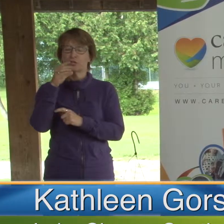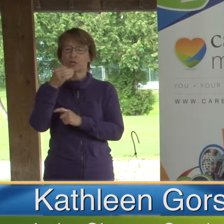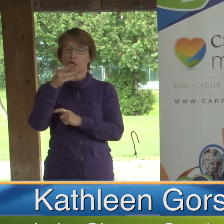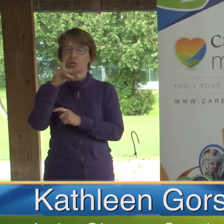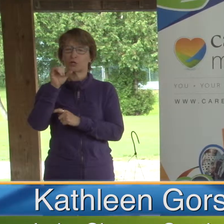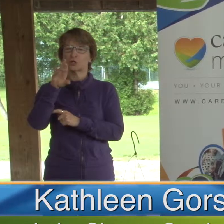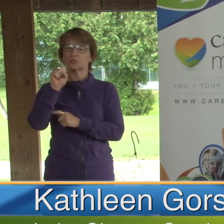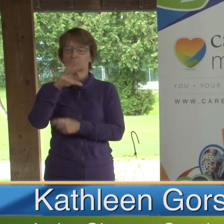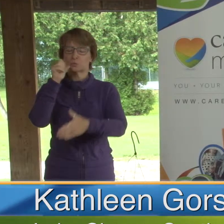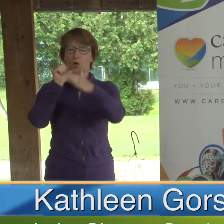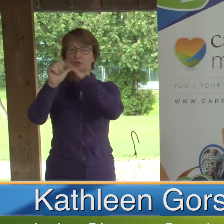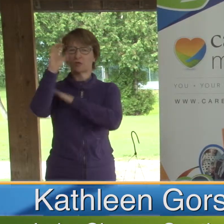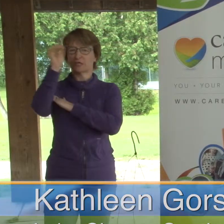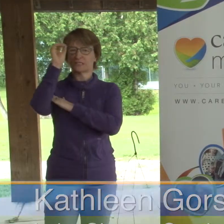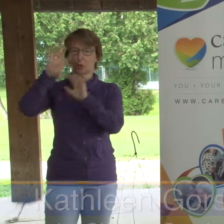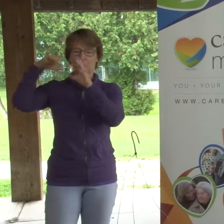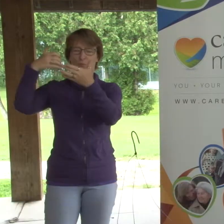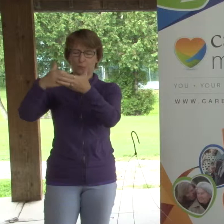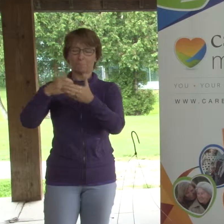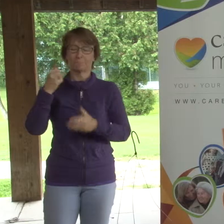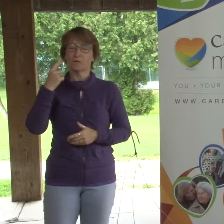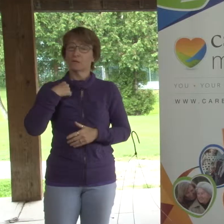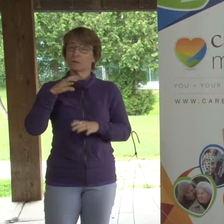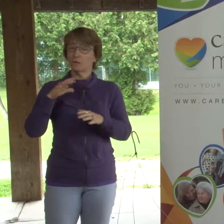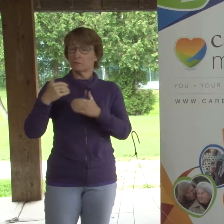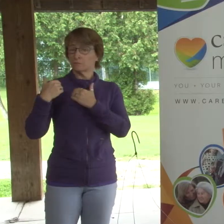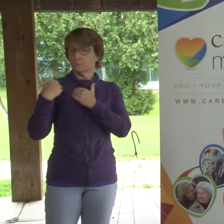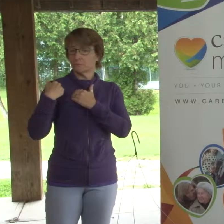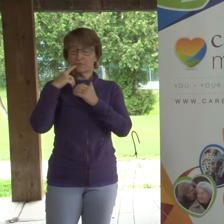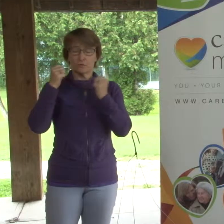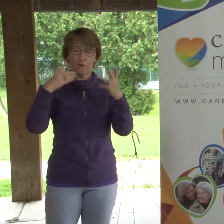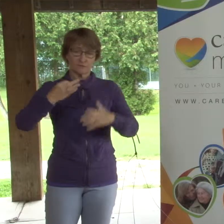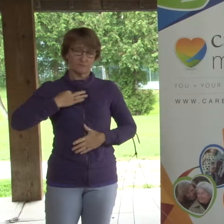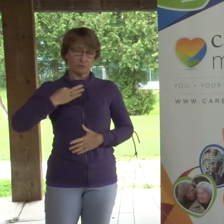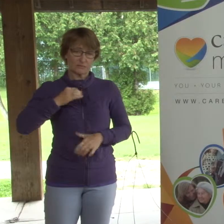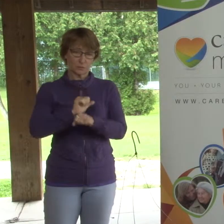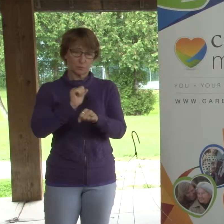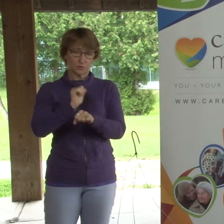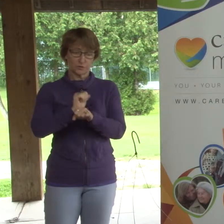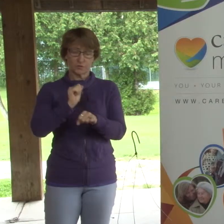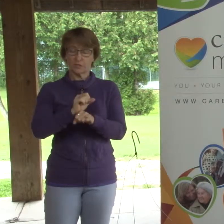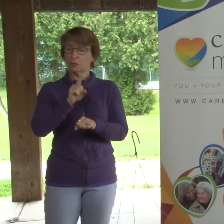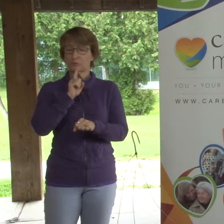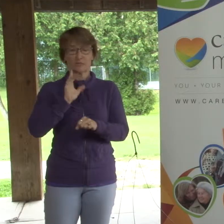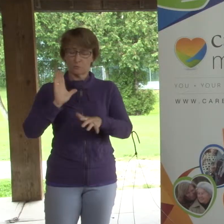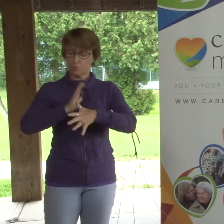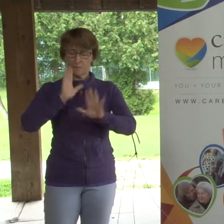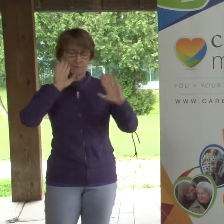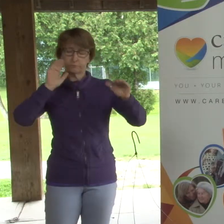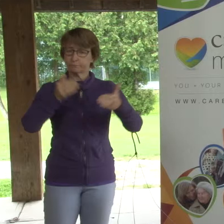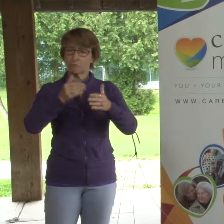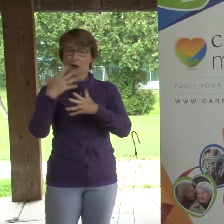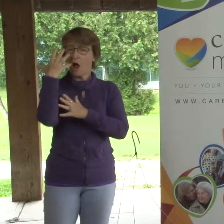the Ontario group, Master Gardeners of Ontario. We do a lot of volunteer work, and that's primarily our focus is to come